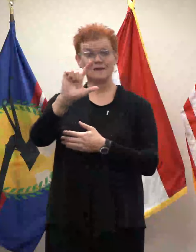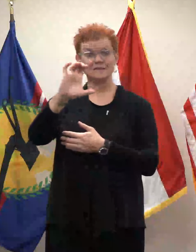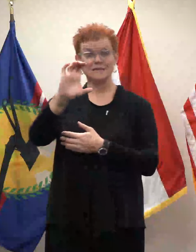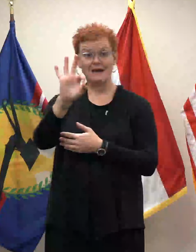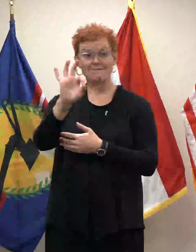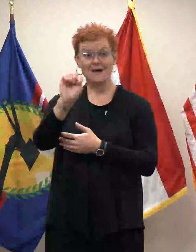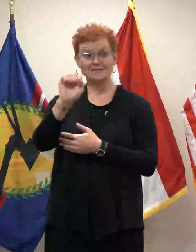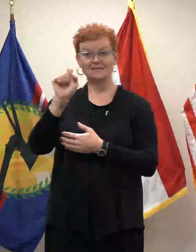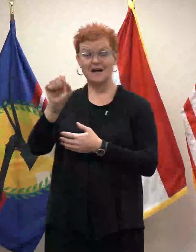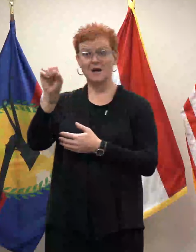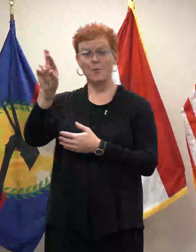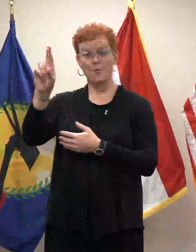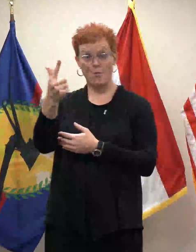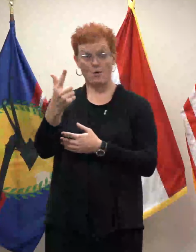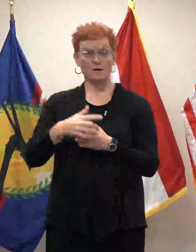stlcfs.org.